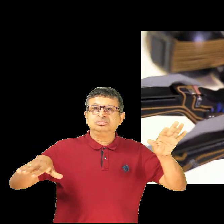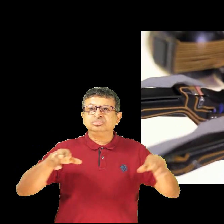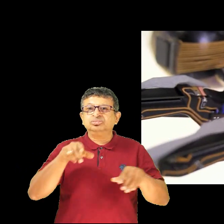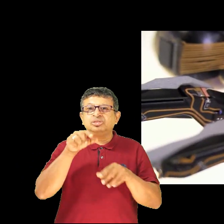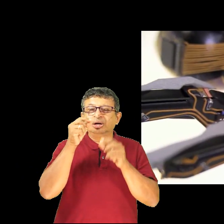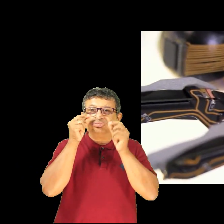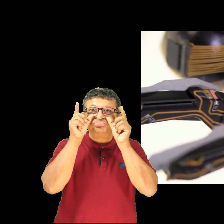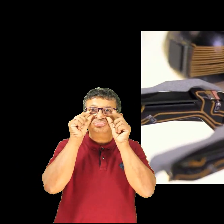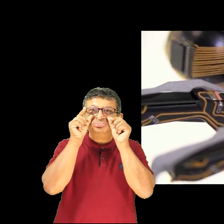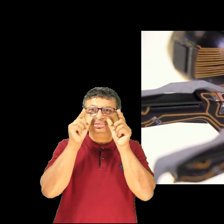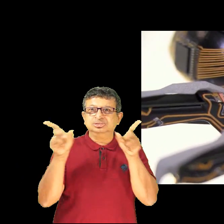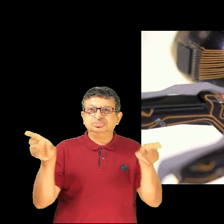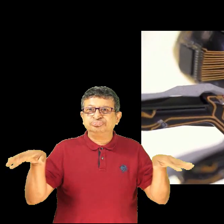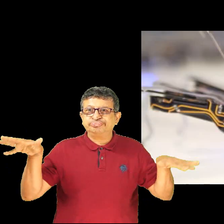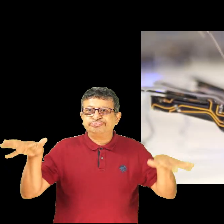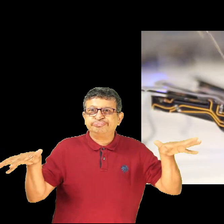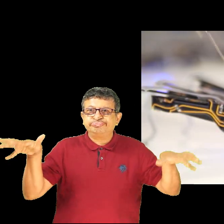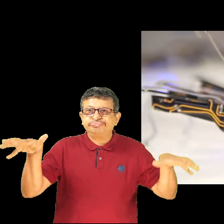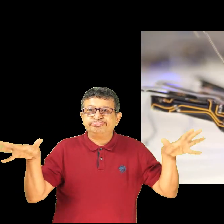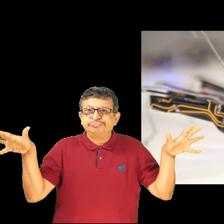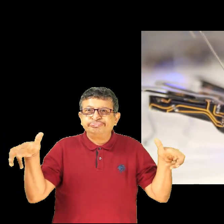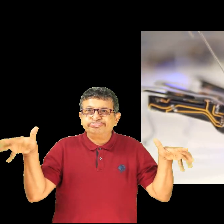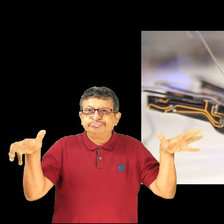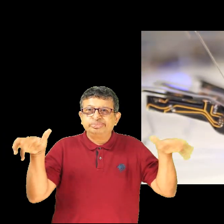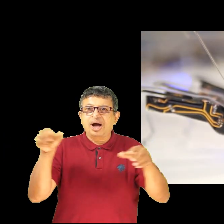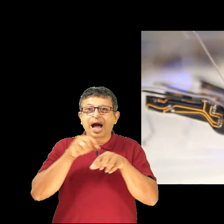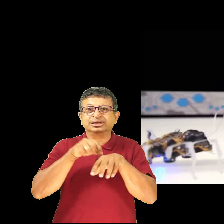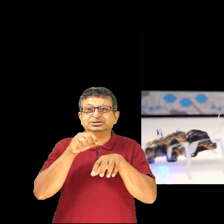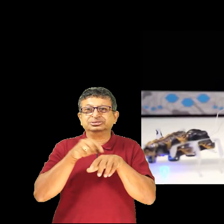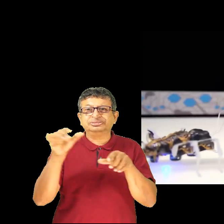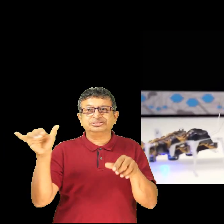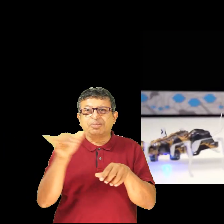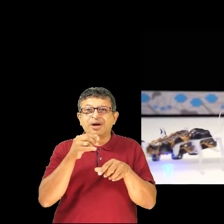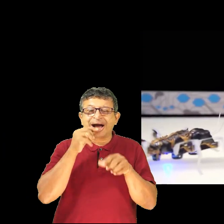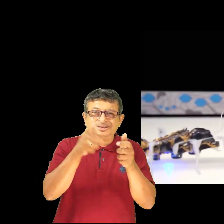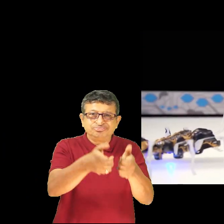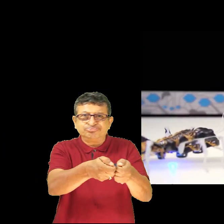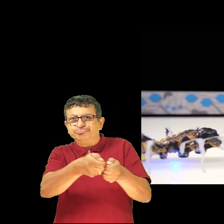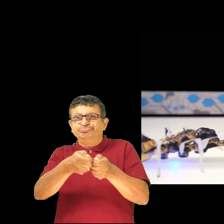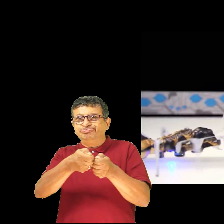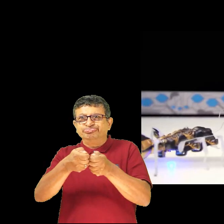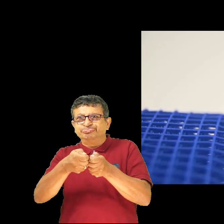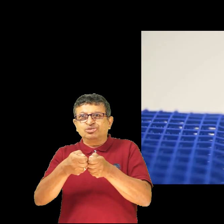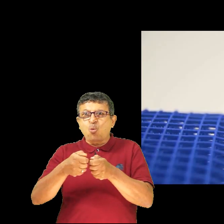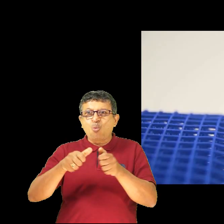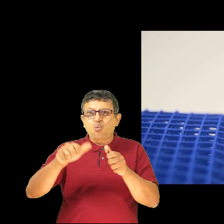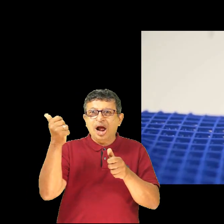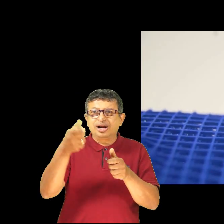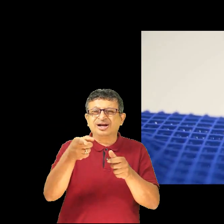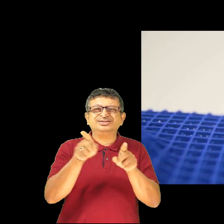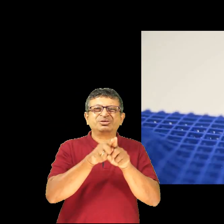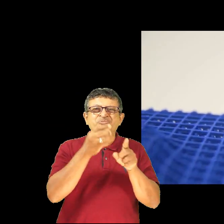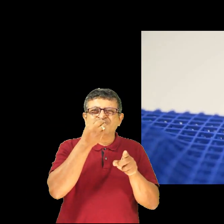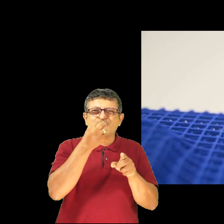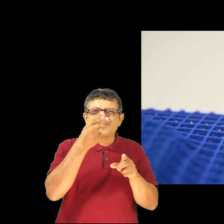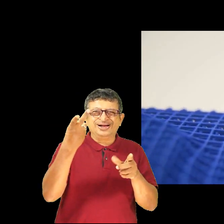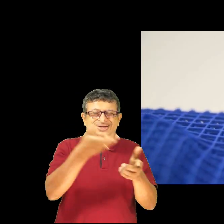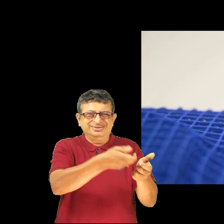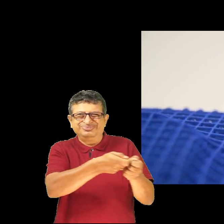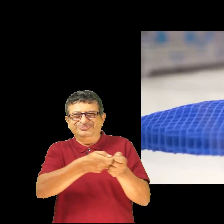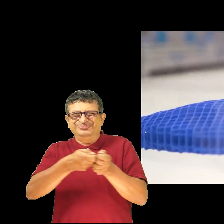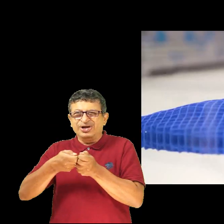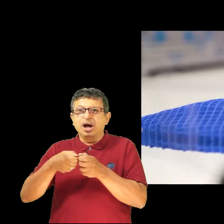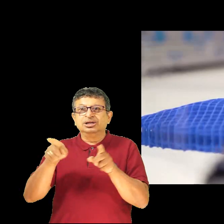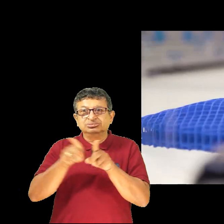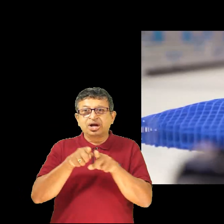a swarm of bionic ants. These ants that are 13 centimeters long have been designed like real ants, not only in the outside, but also in their